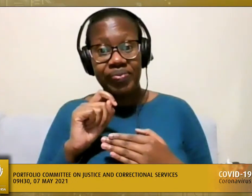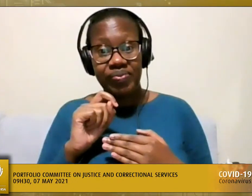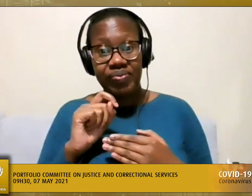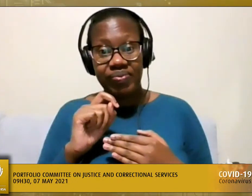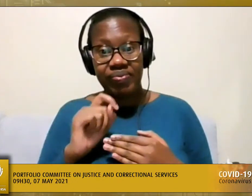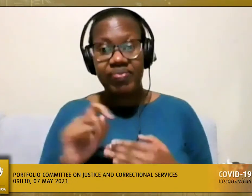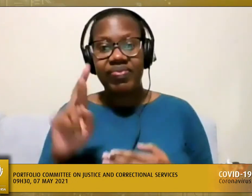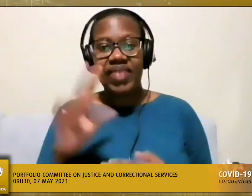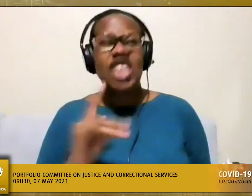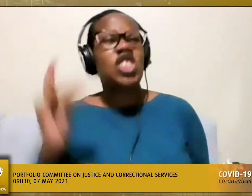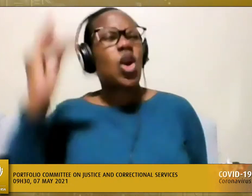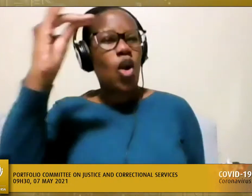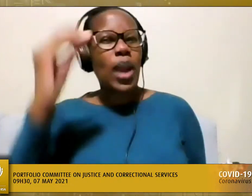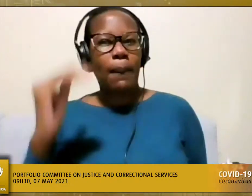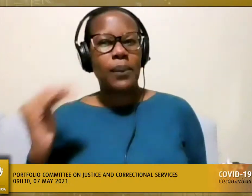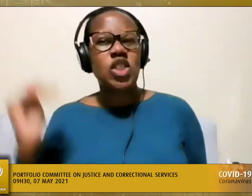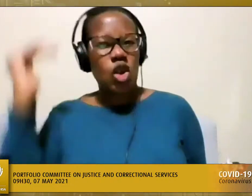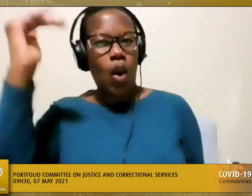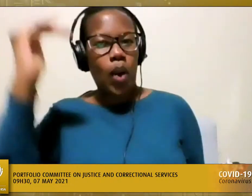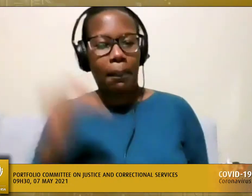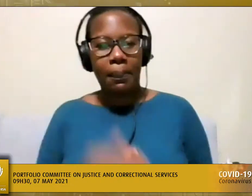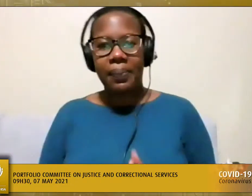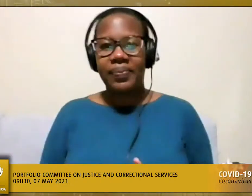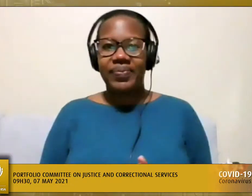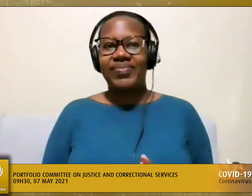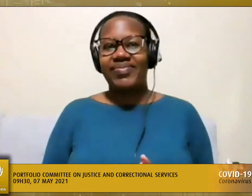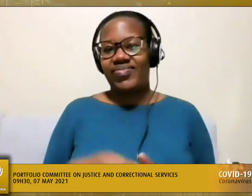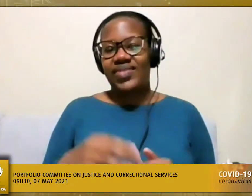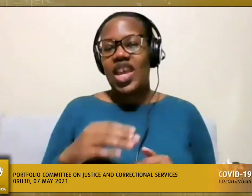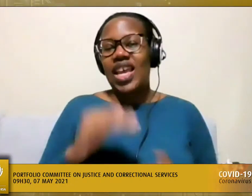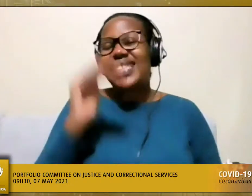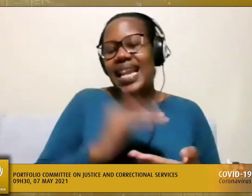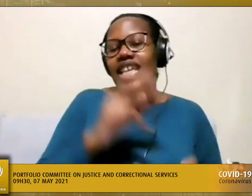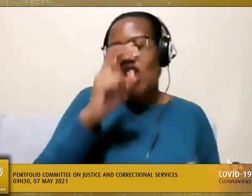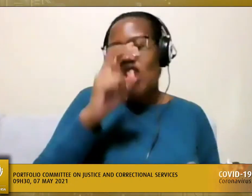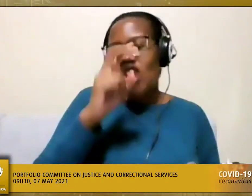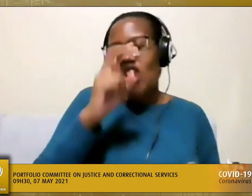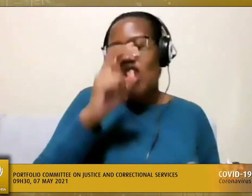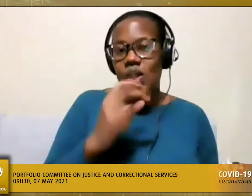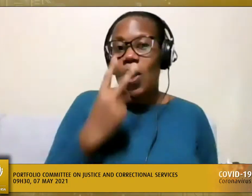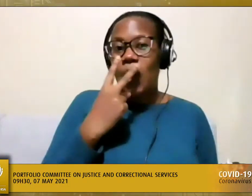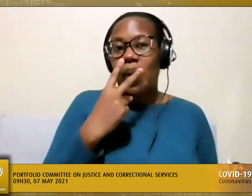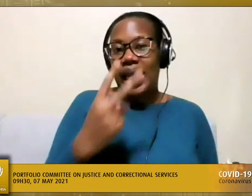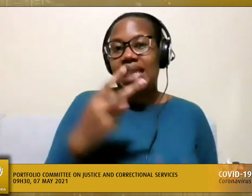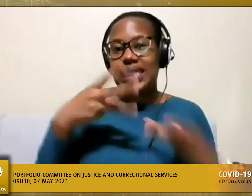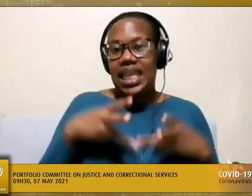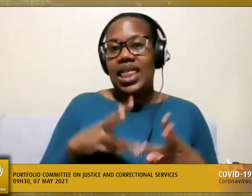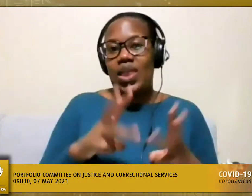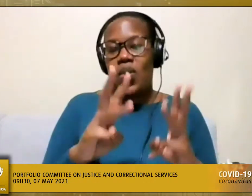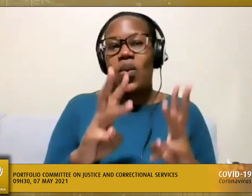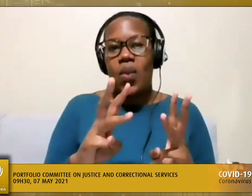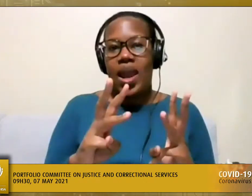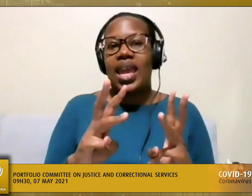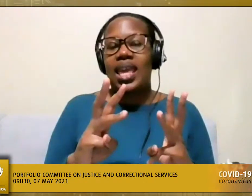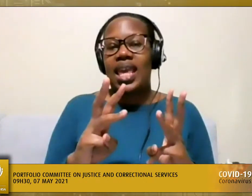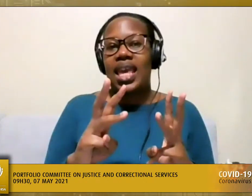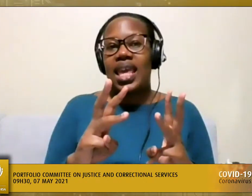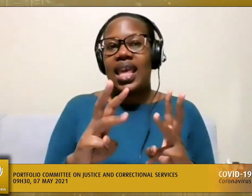global she's a grown-up she's less it is less hash and we can see the way that you are